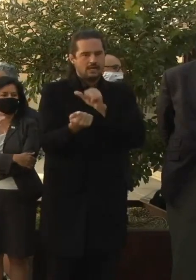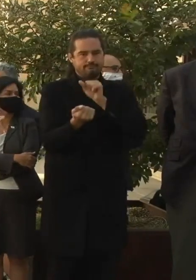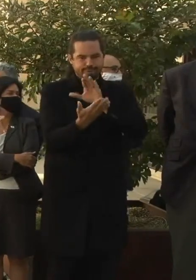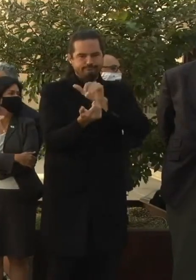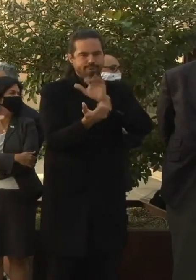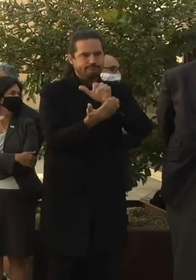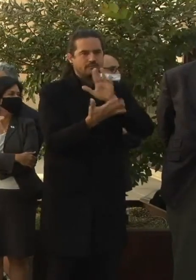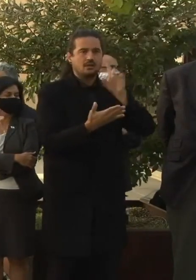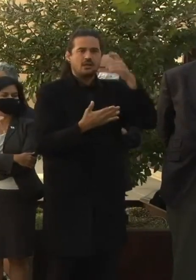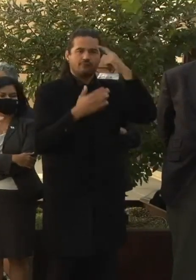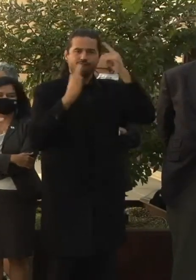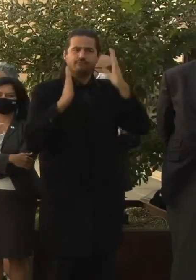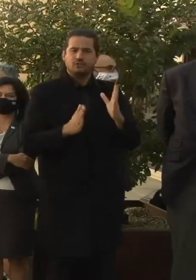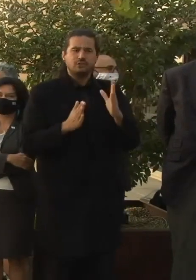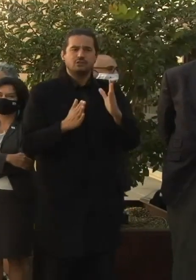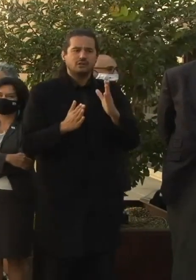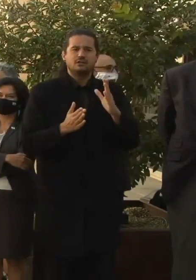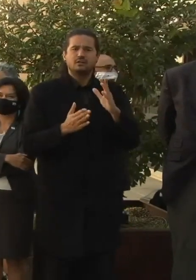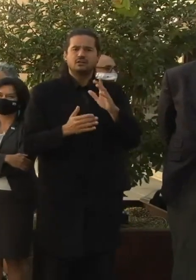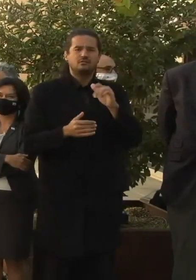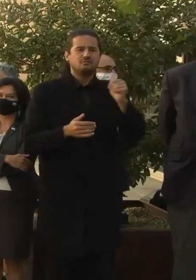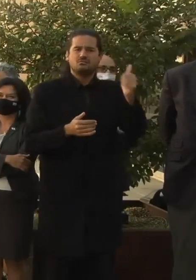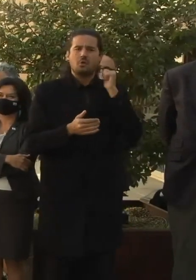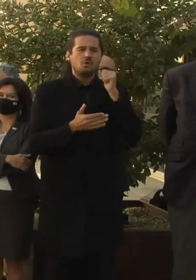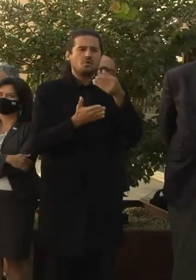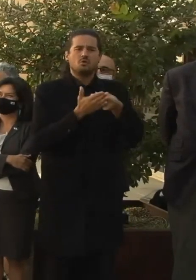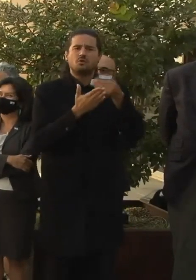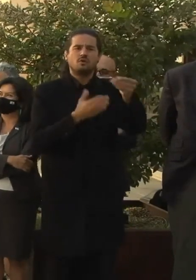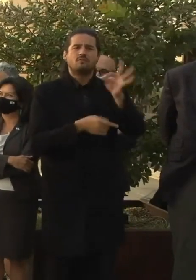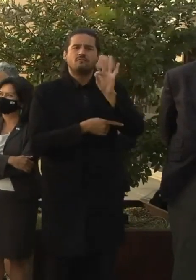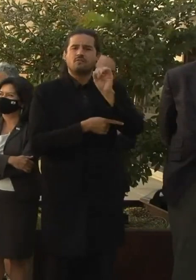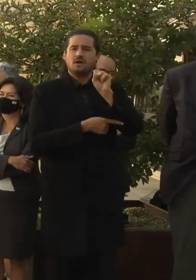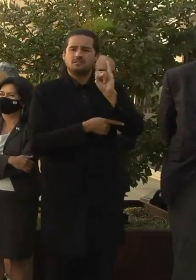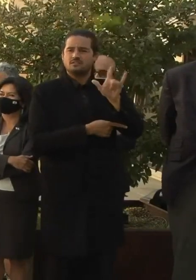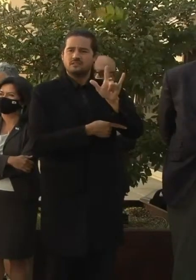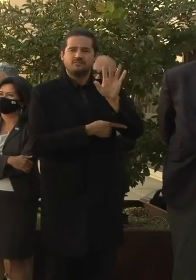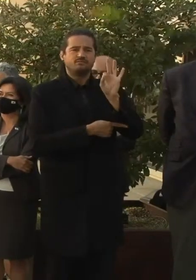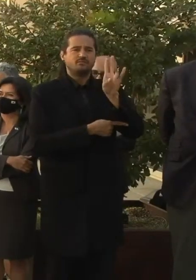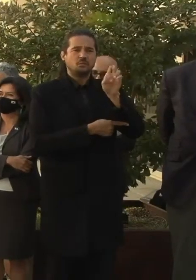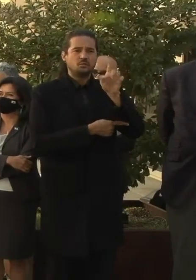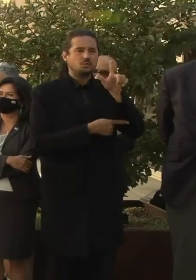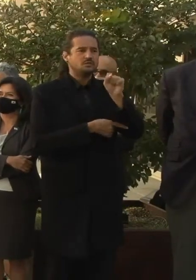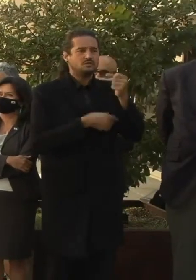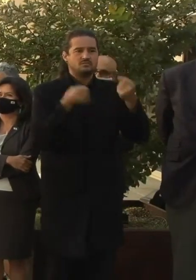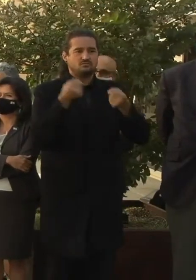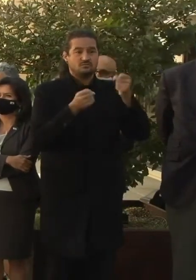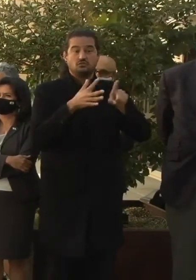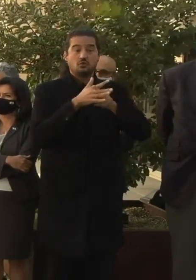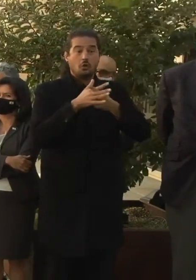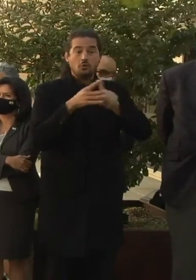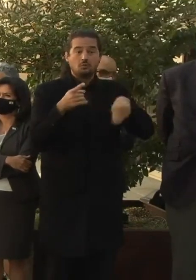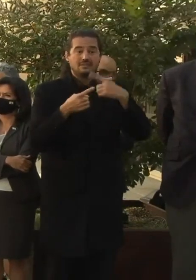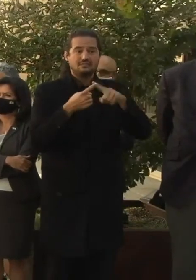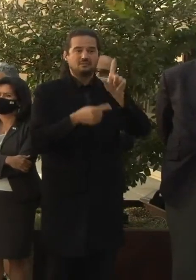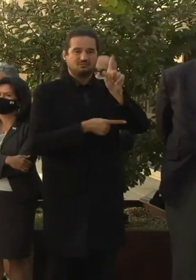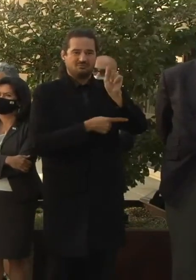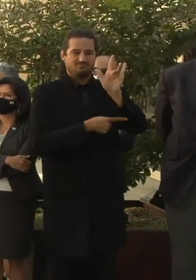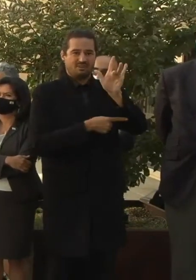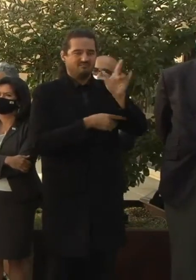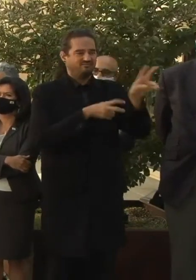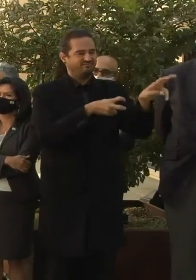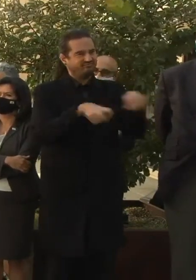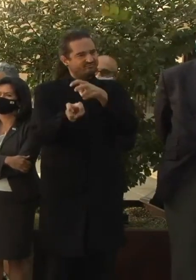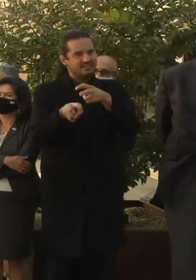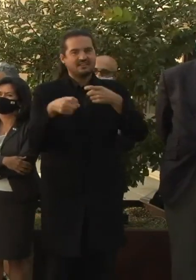be buying fossil fuel vehicles in California as of 2035. However, right now, when people have to